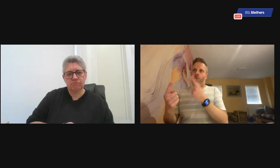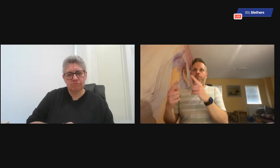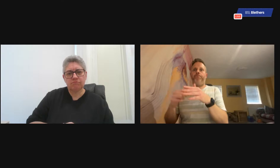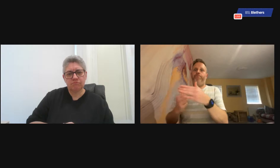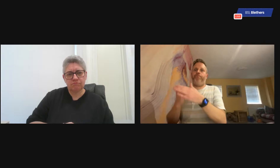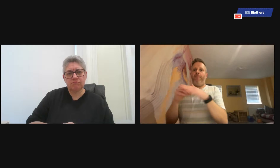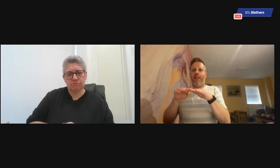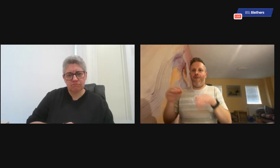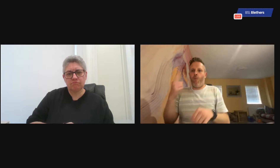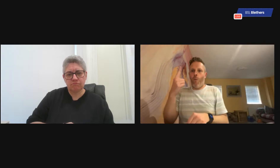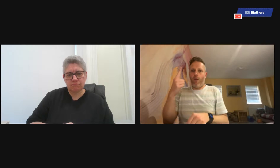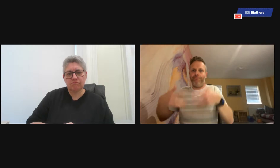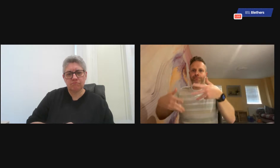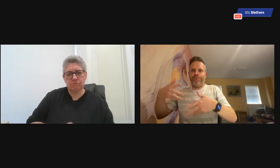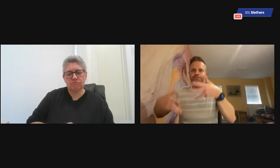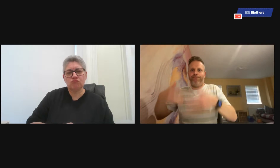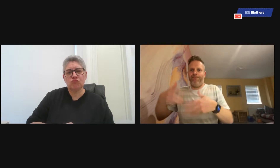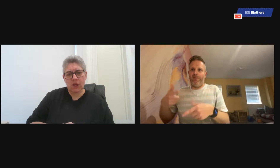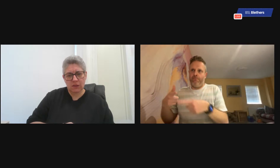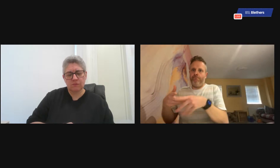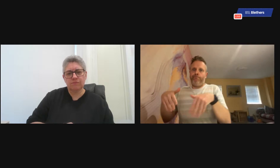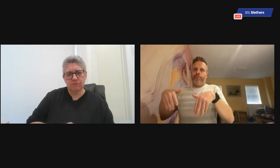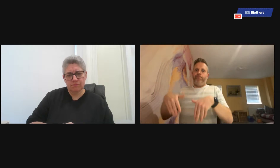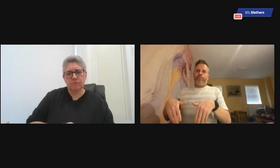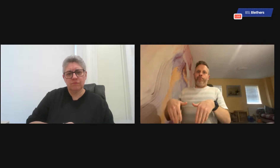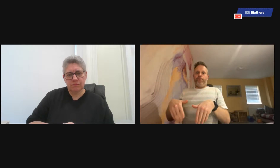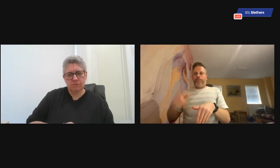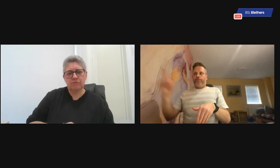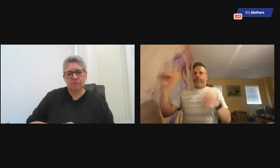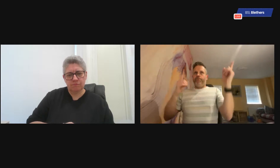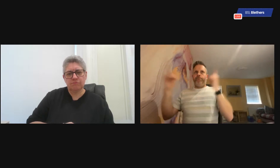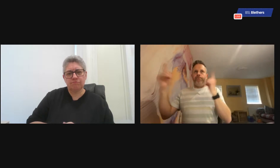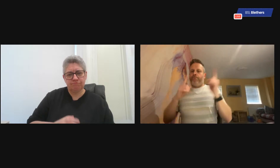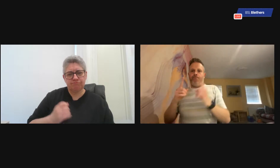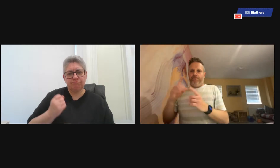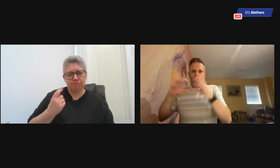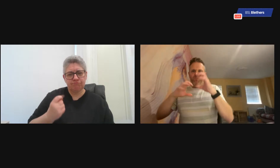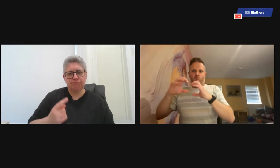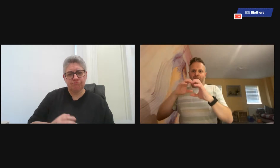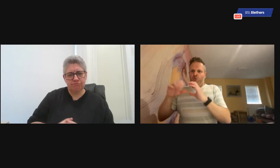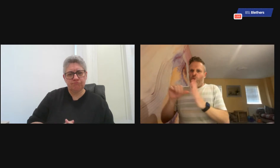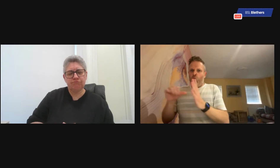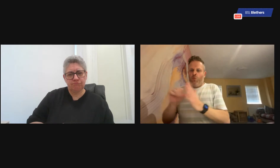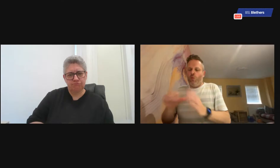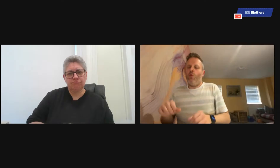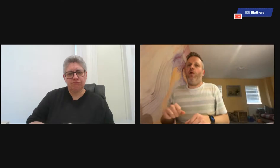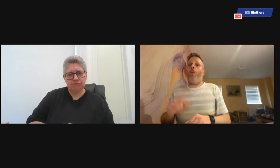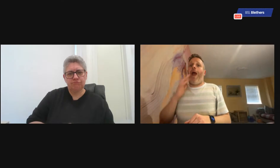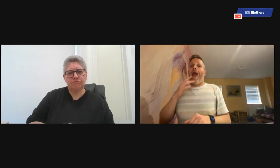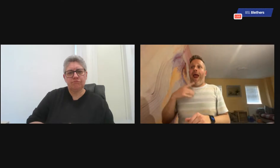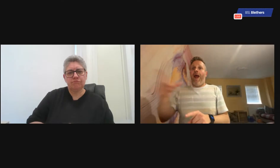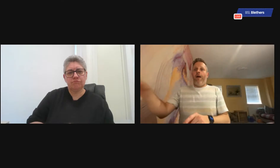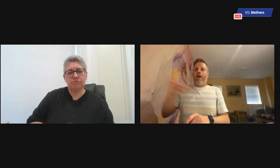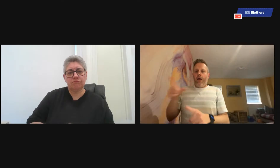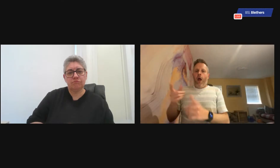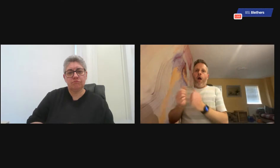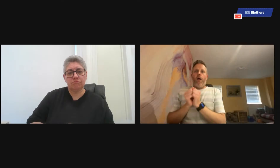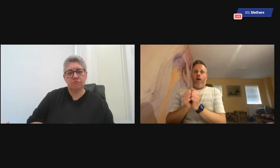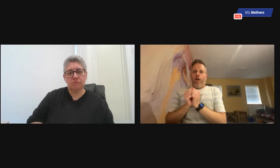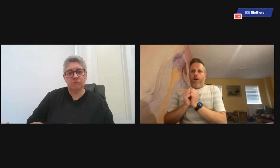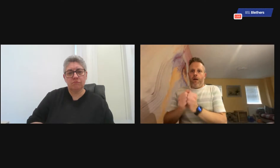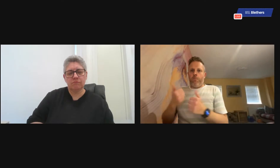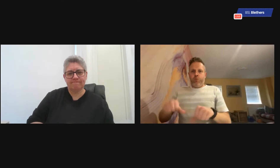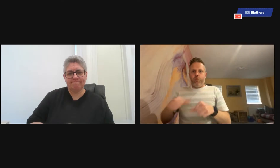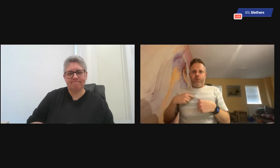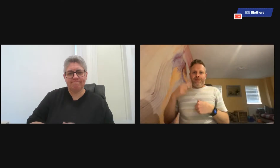deaf person in a children's home with the majority of hearing children. So they're very isolated and